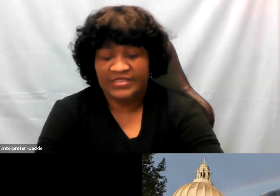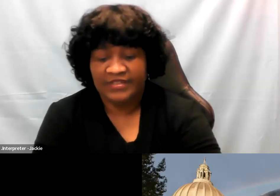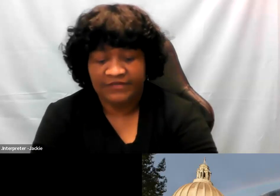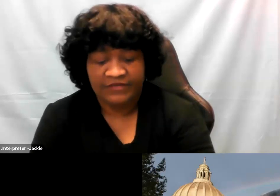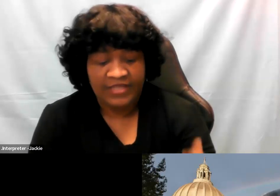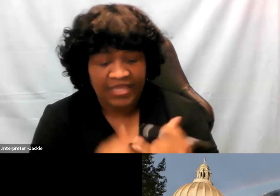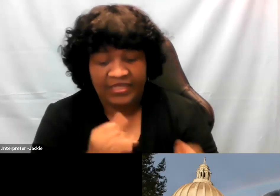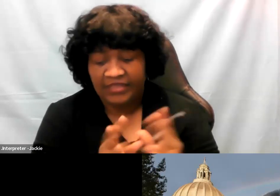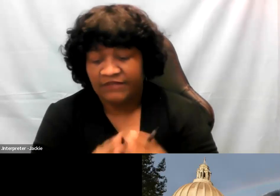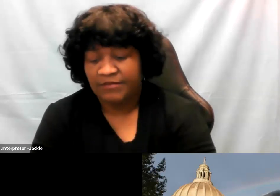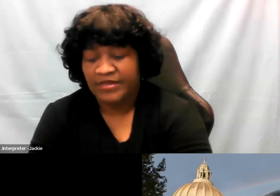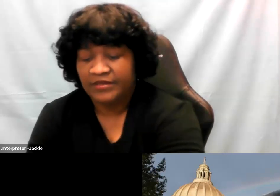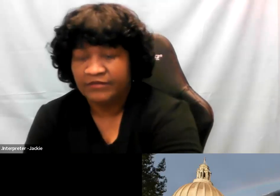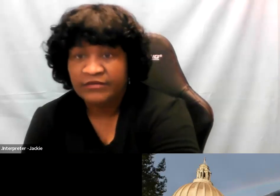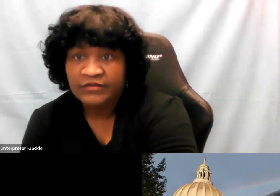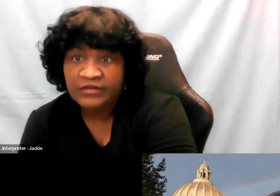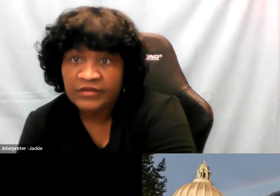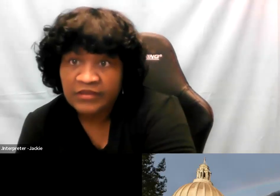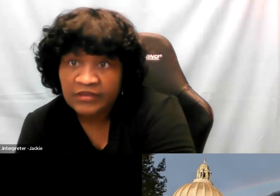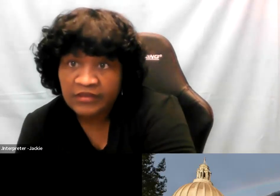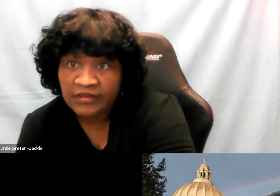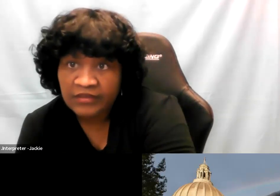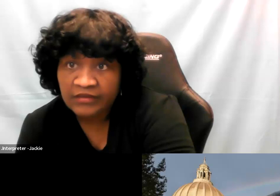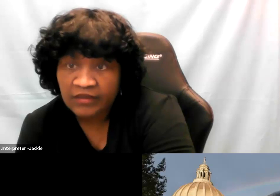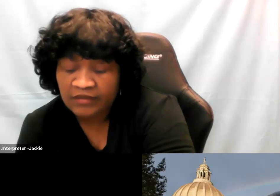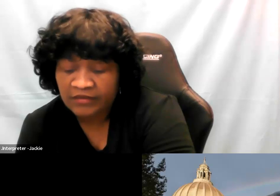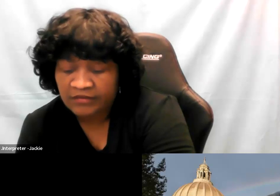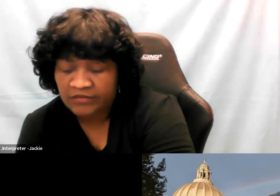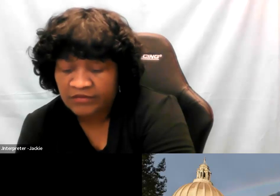end of the meeting, and then we'll close. So